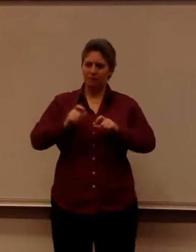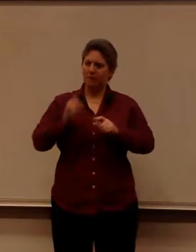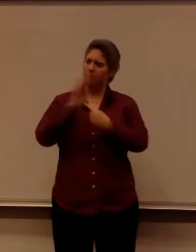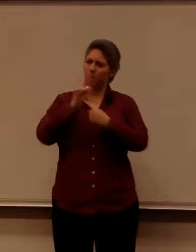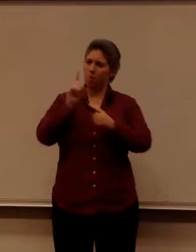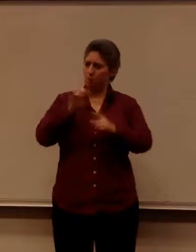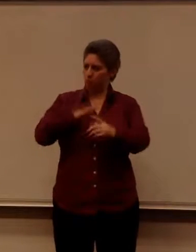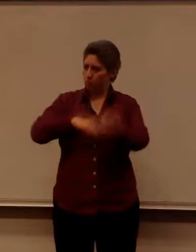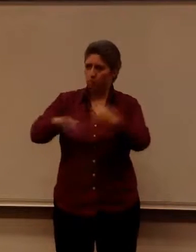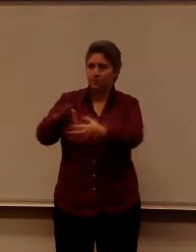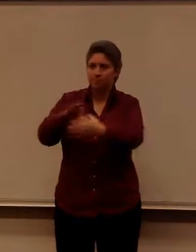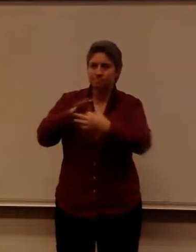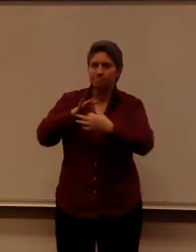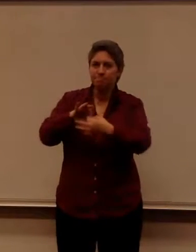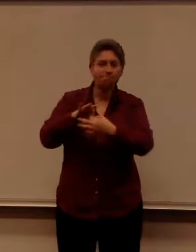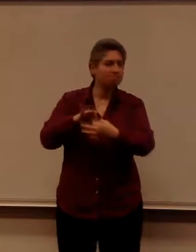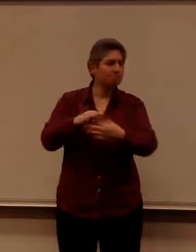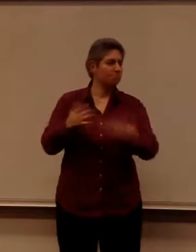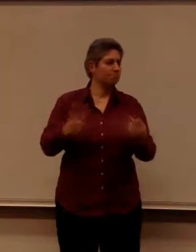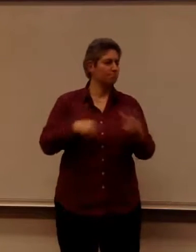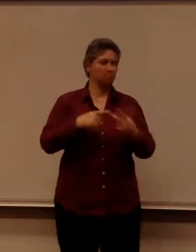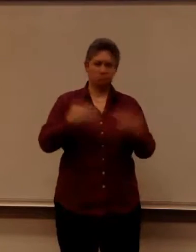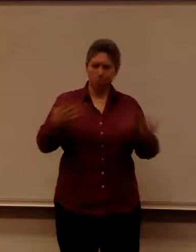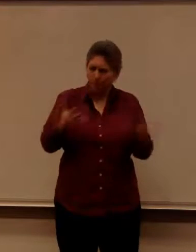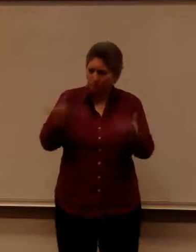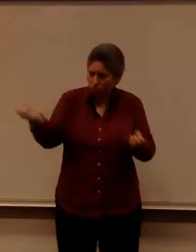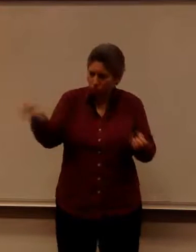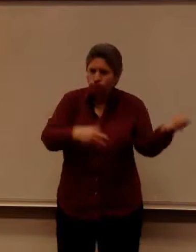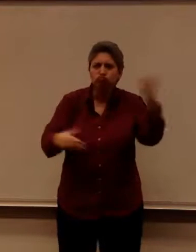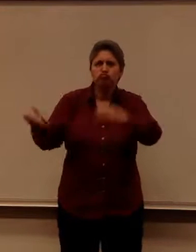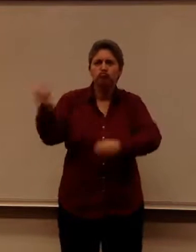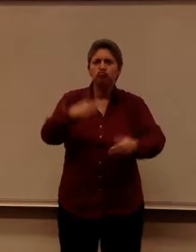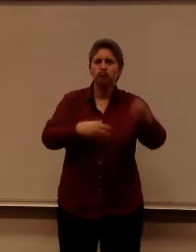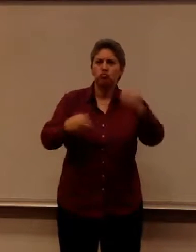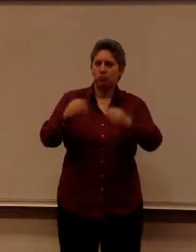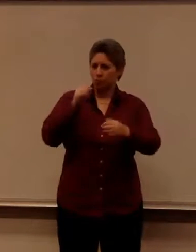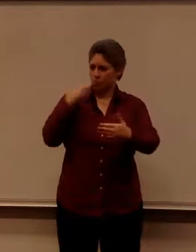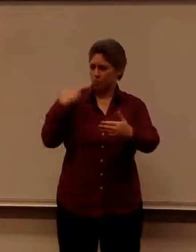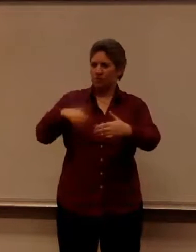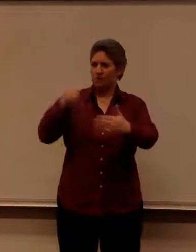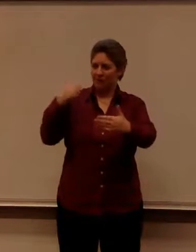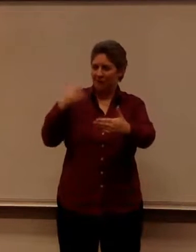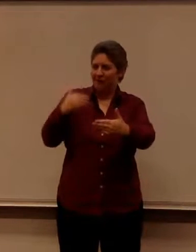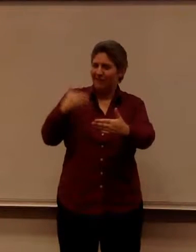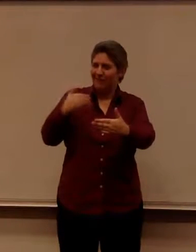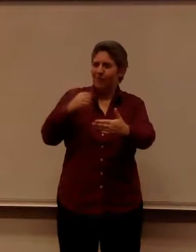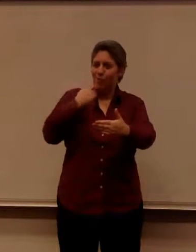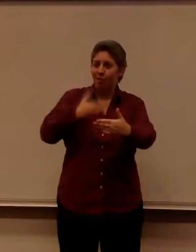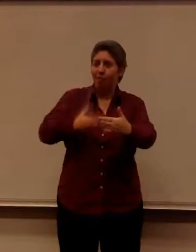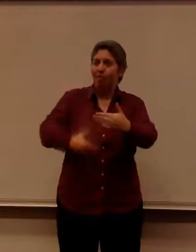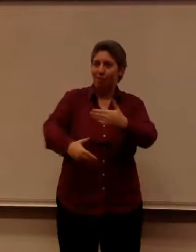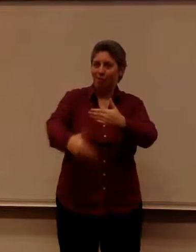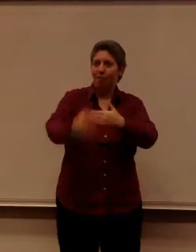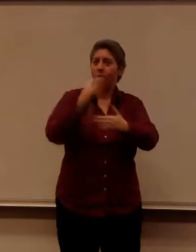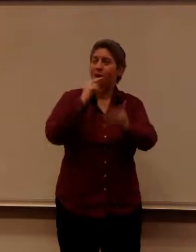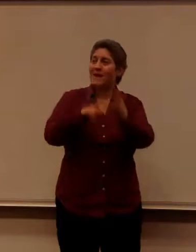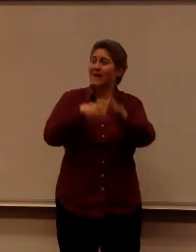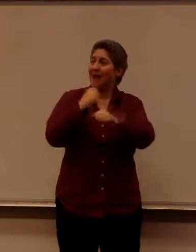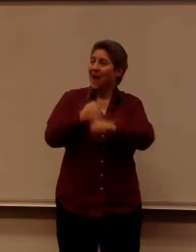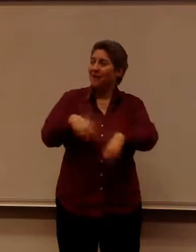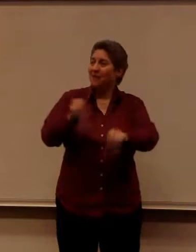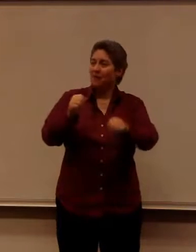members. So again, that importance of collaboration and working with the community, that people can have their views